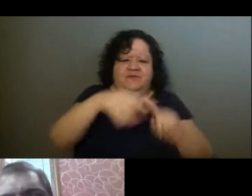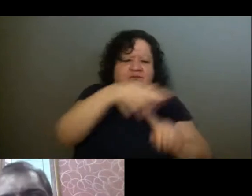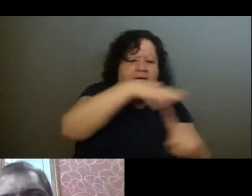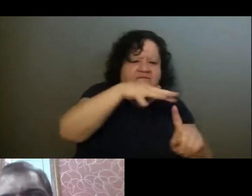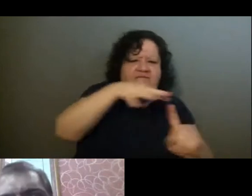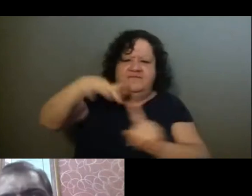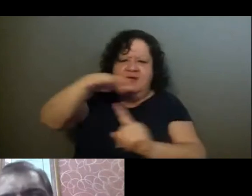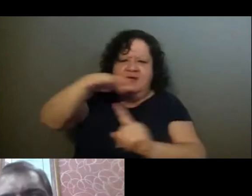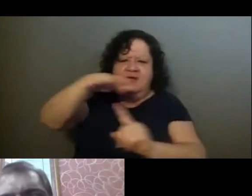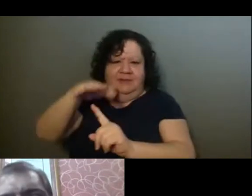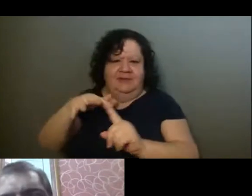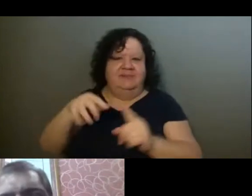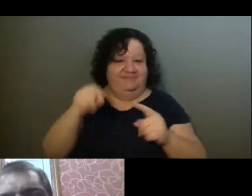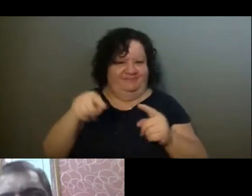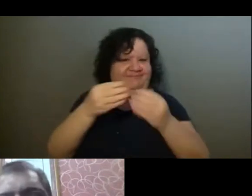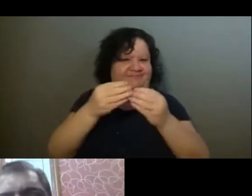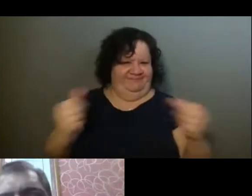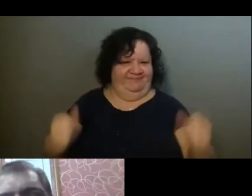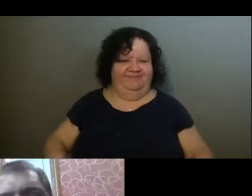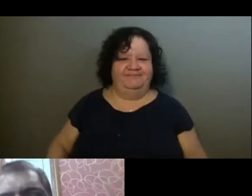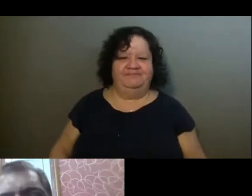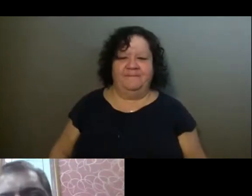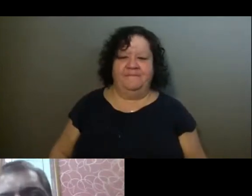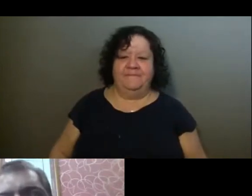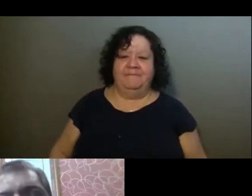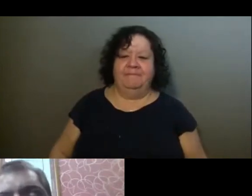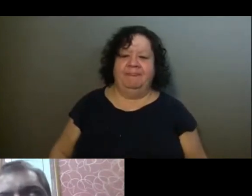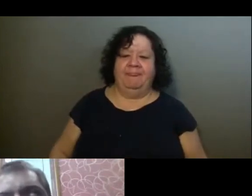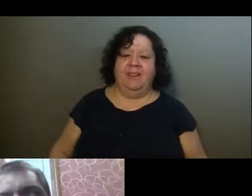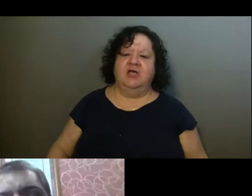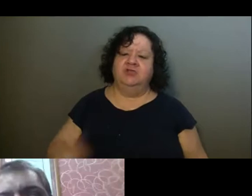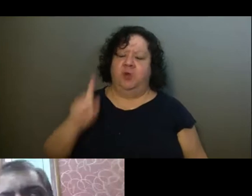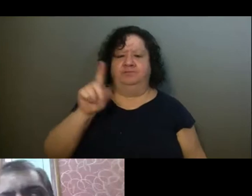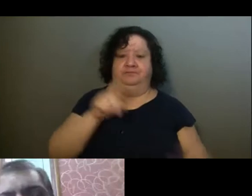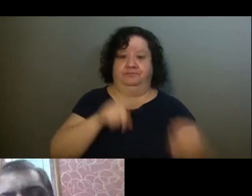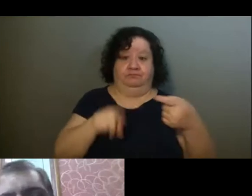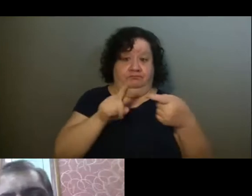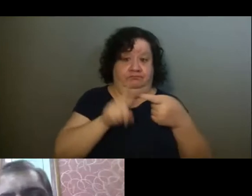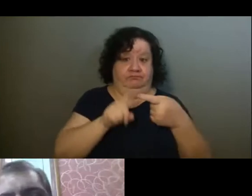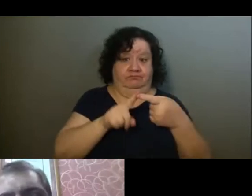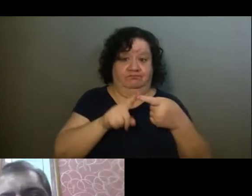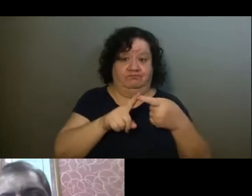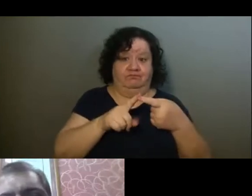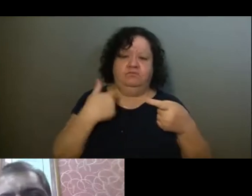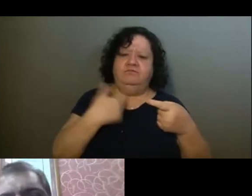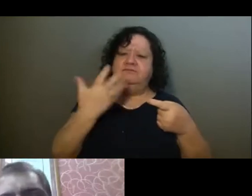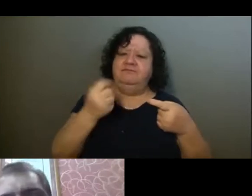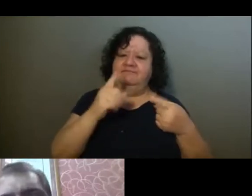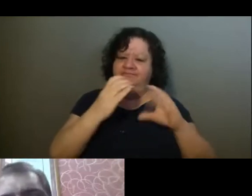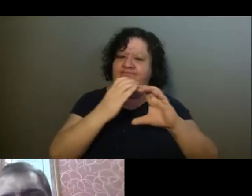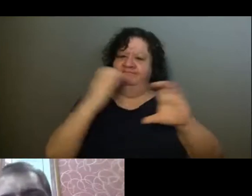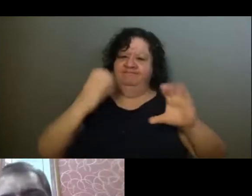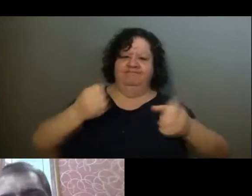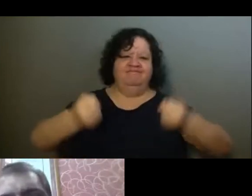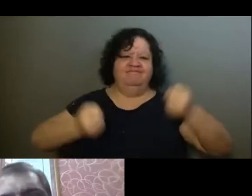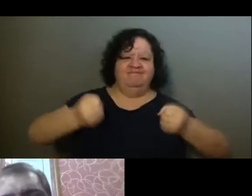is an disaster alert engine, which is a mobile client, resides on SIEM. SIM card. So it we had developed